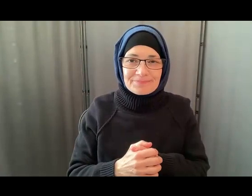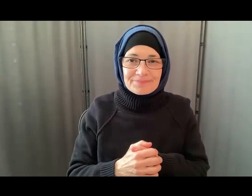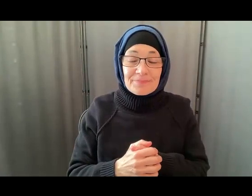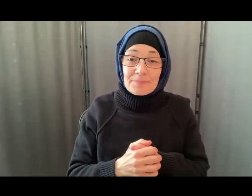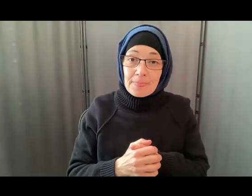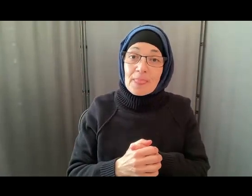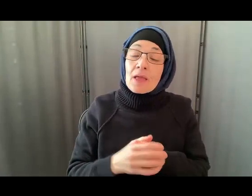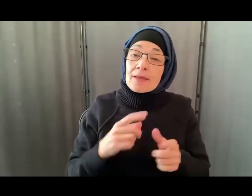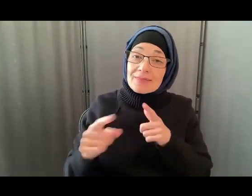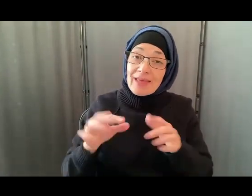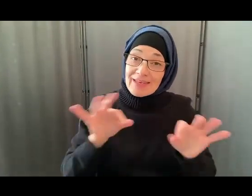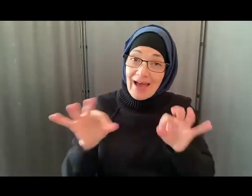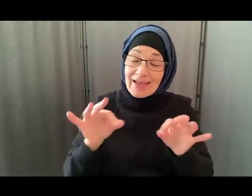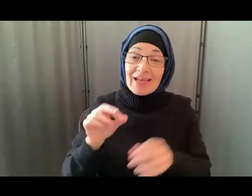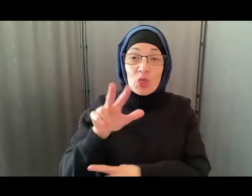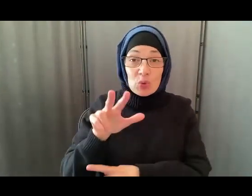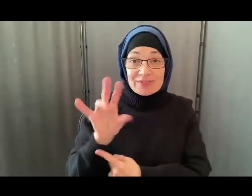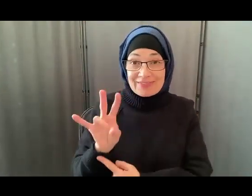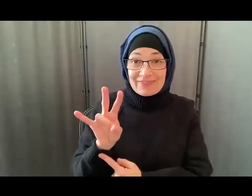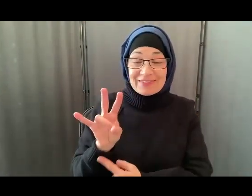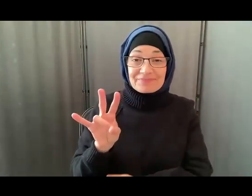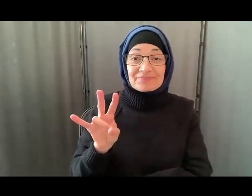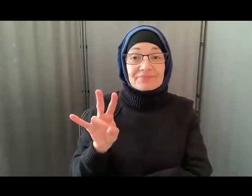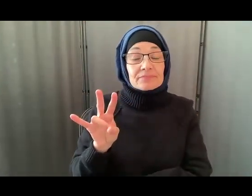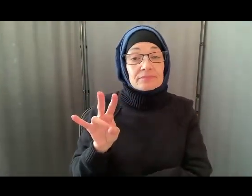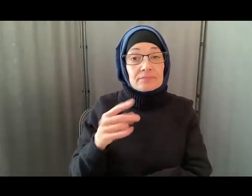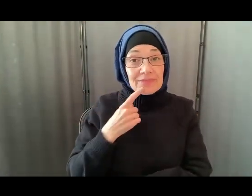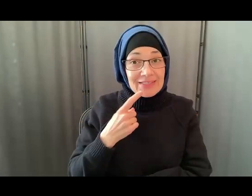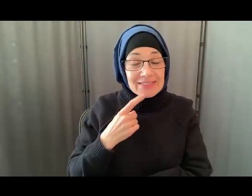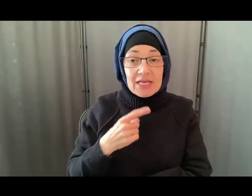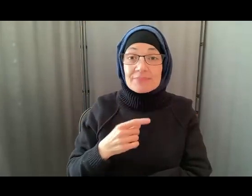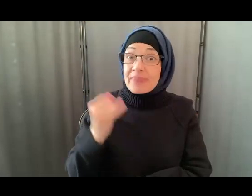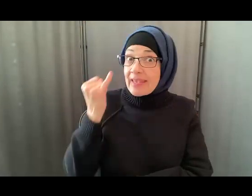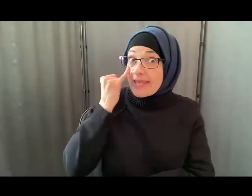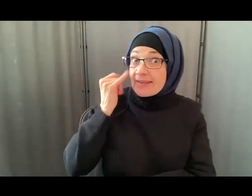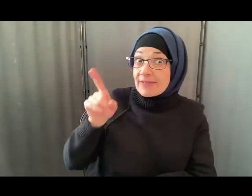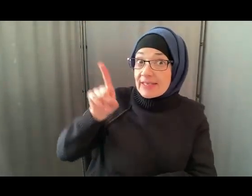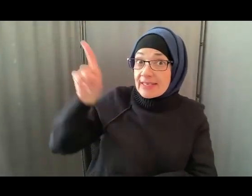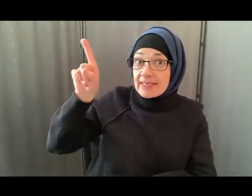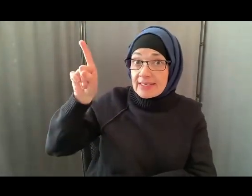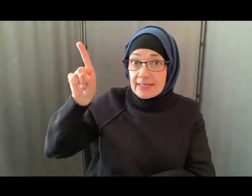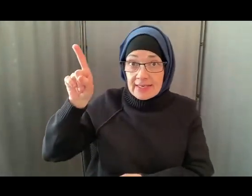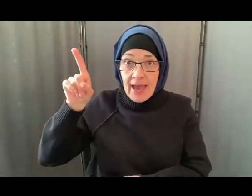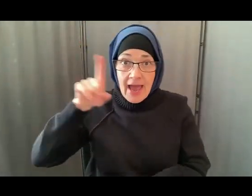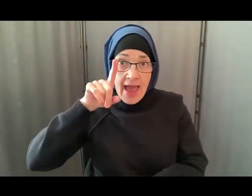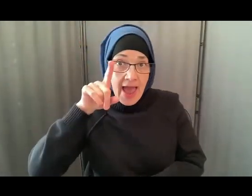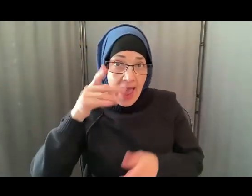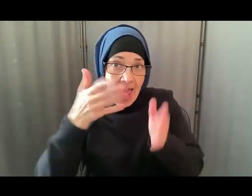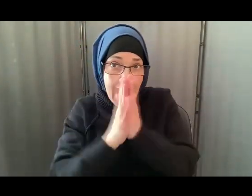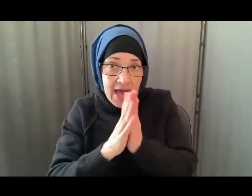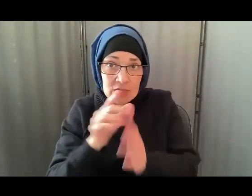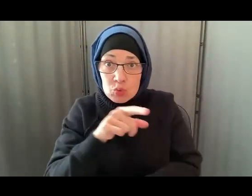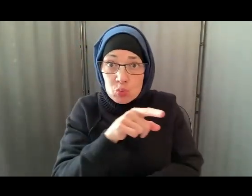Then ayah number 37, it says, if he asks you and you act as